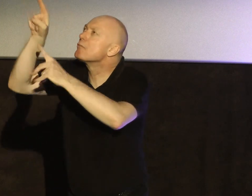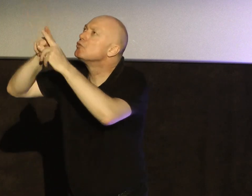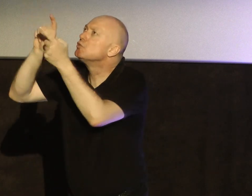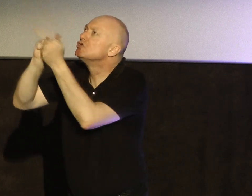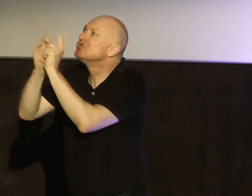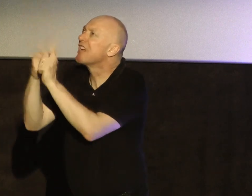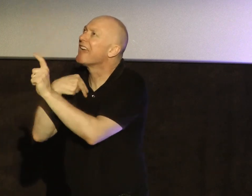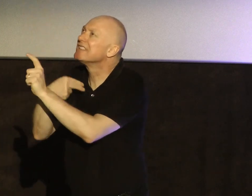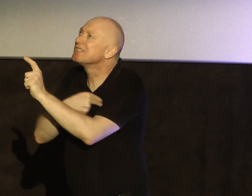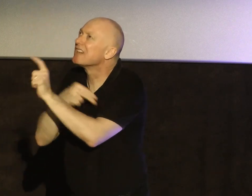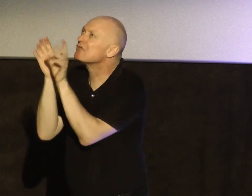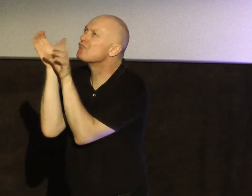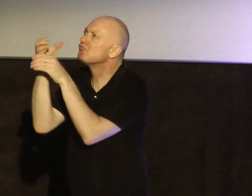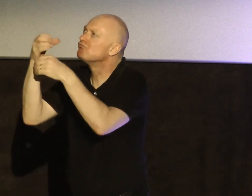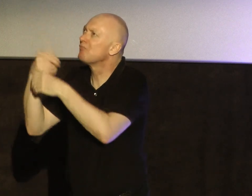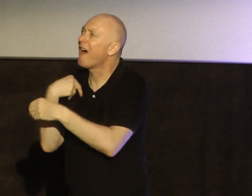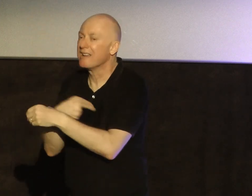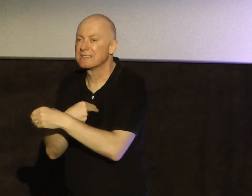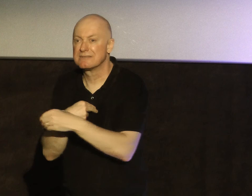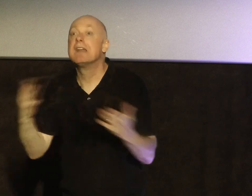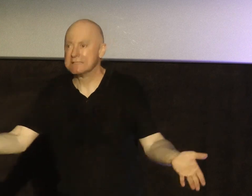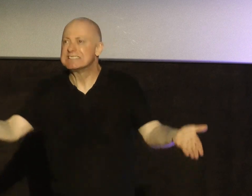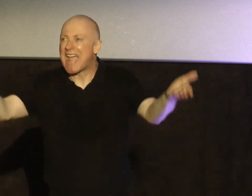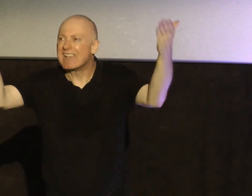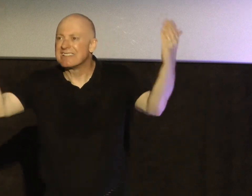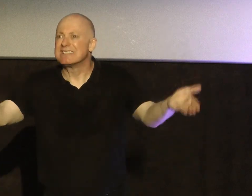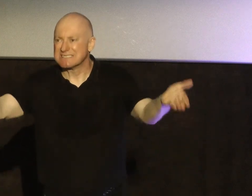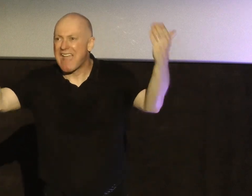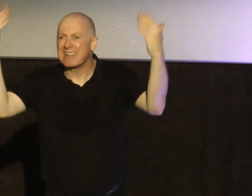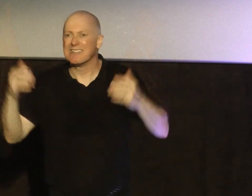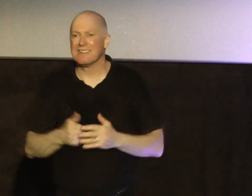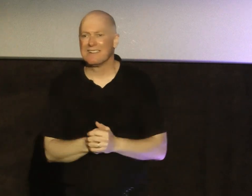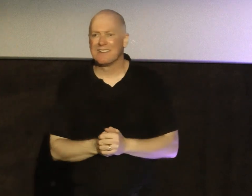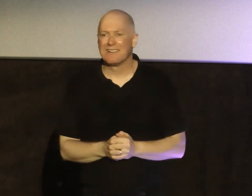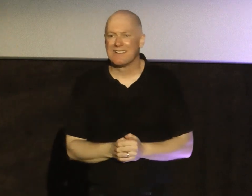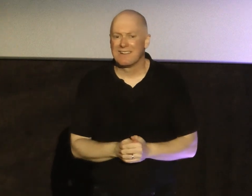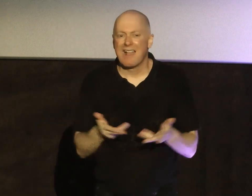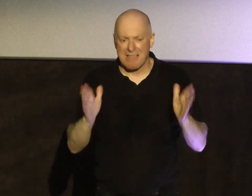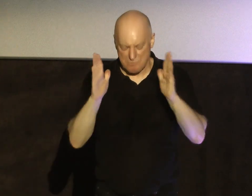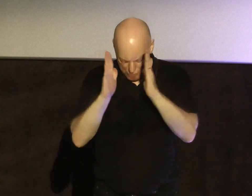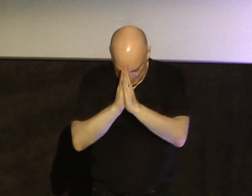and mold us. I want you to stand to your feet right now and bow your heads. I'm going to pray for you.